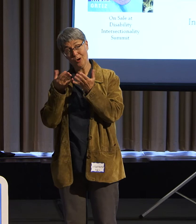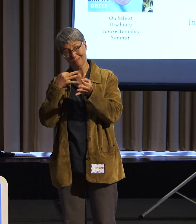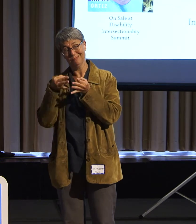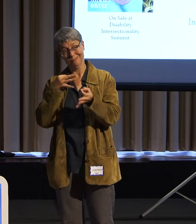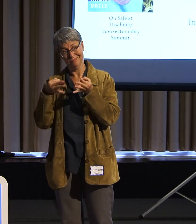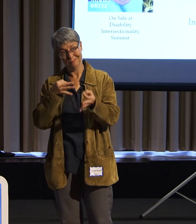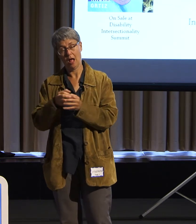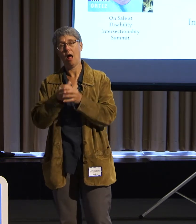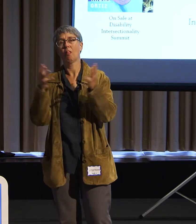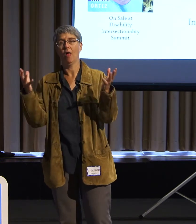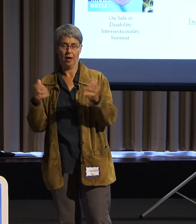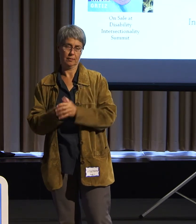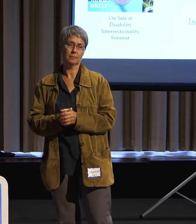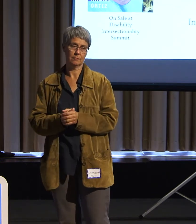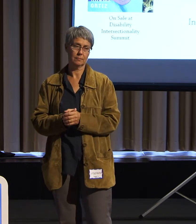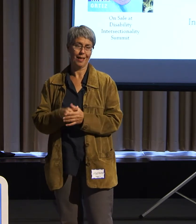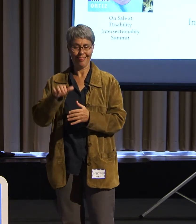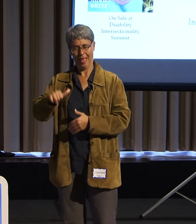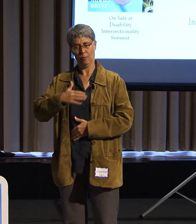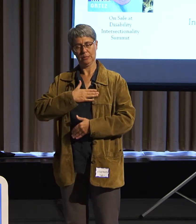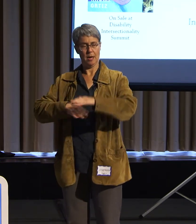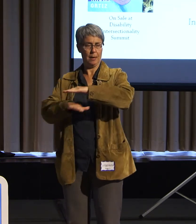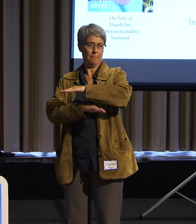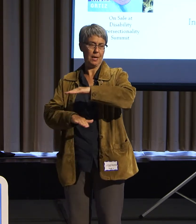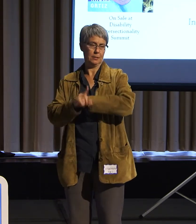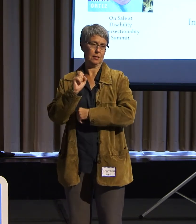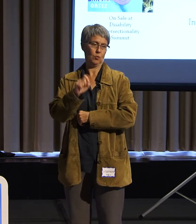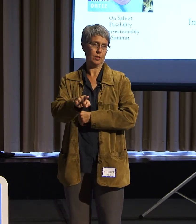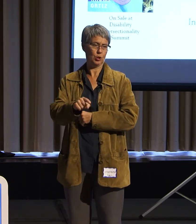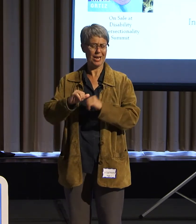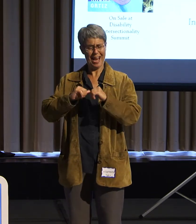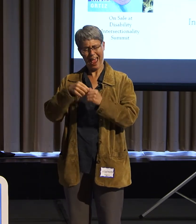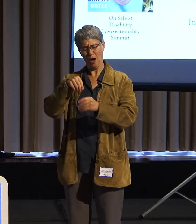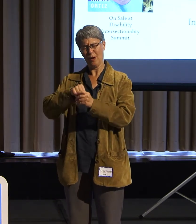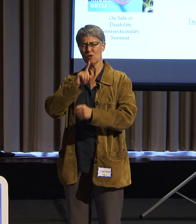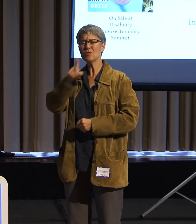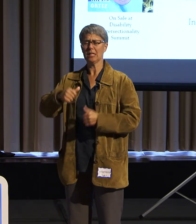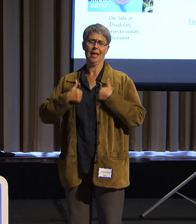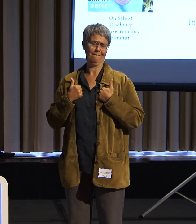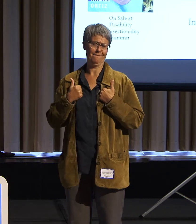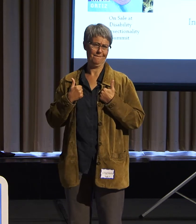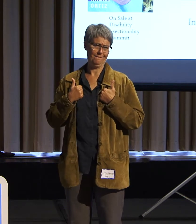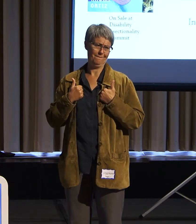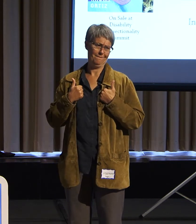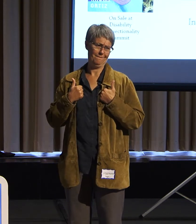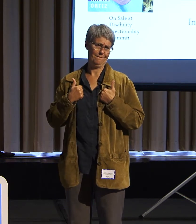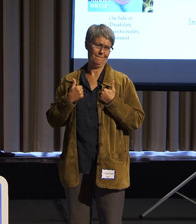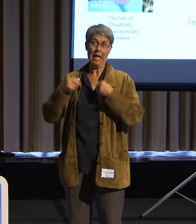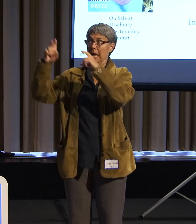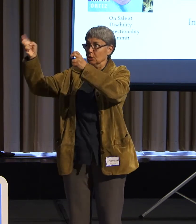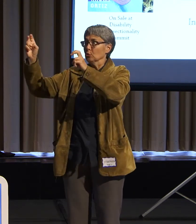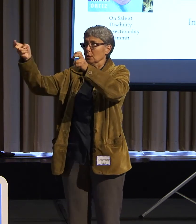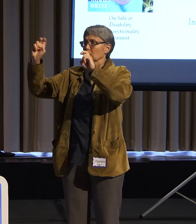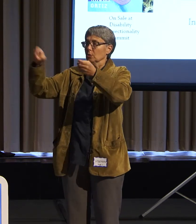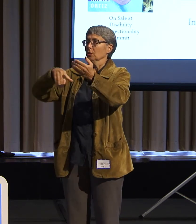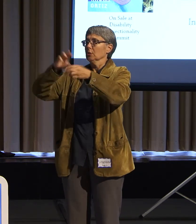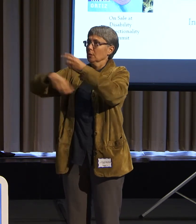either, but maybe you have some ideas, because that is something that I hear everywhere. We all say it. I am bad at